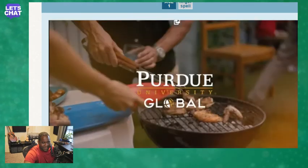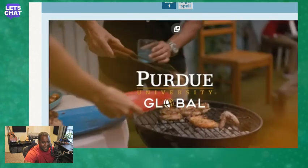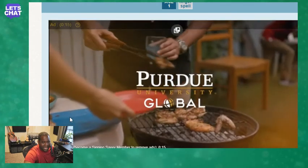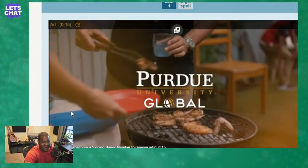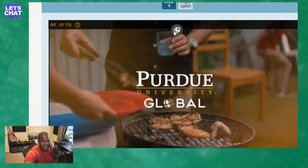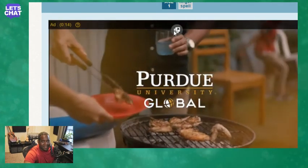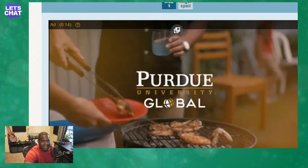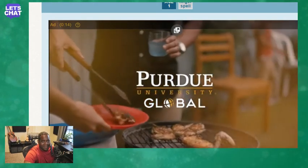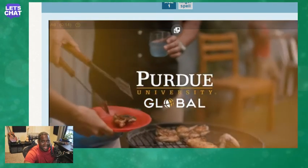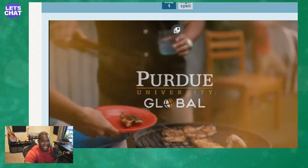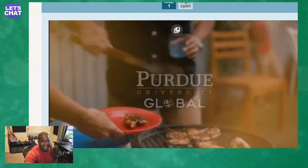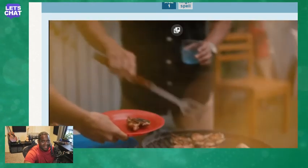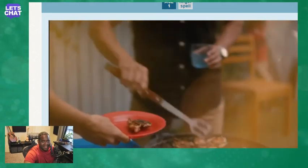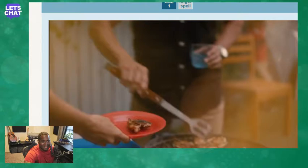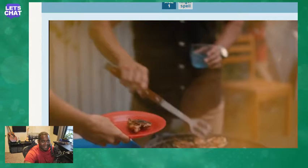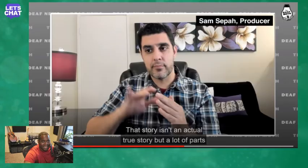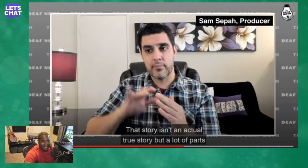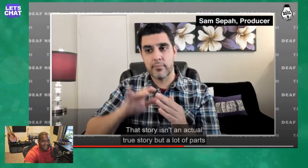Oh,